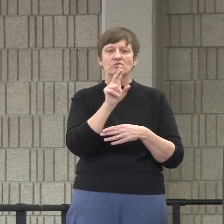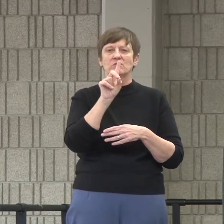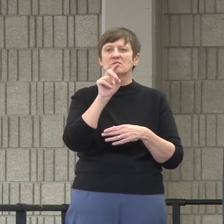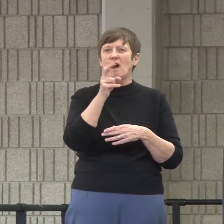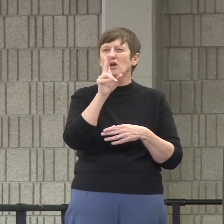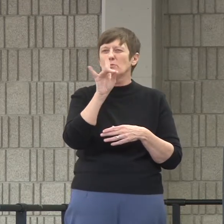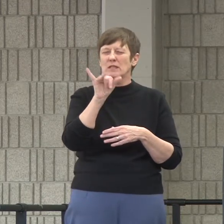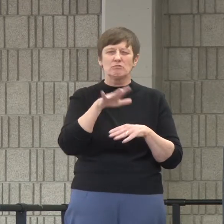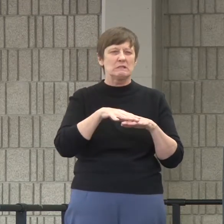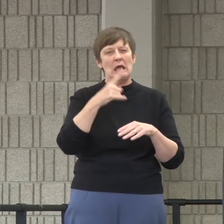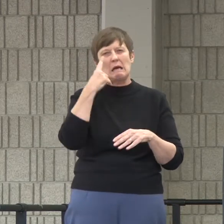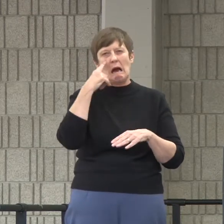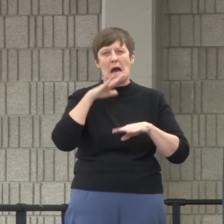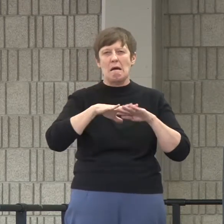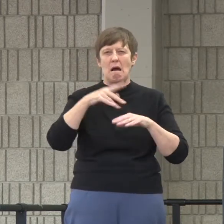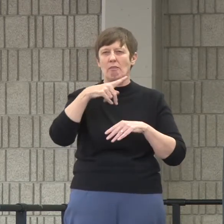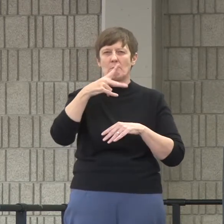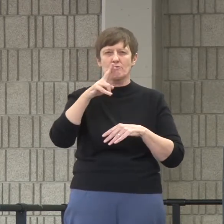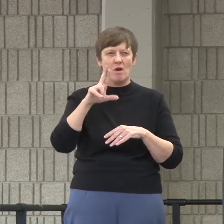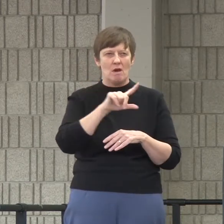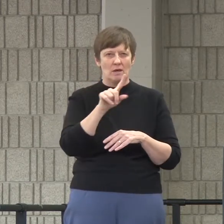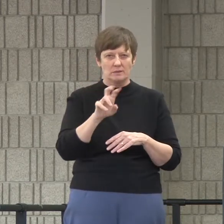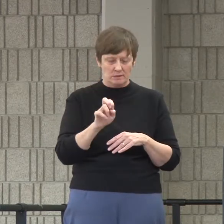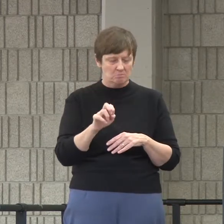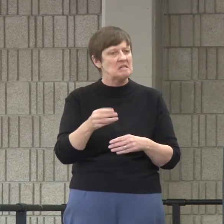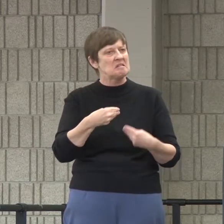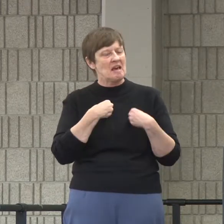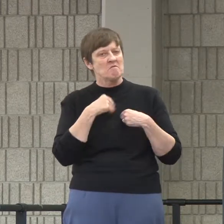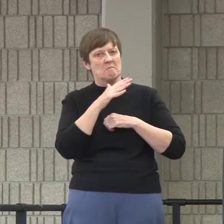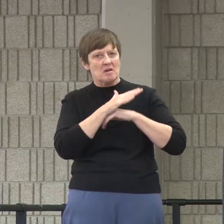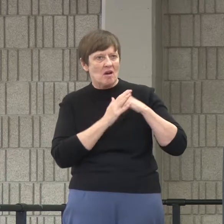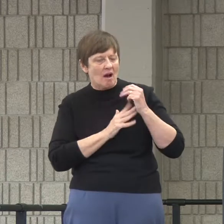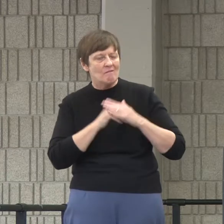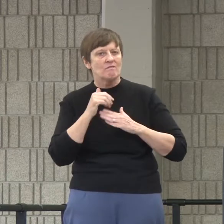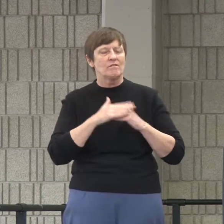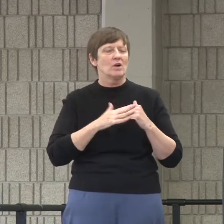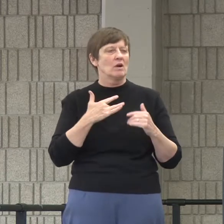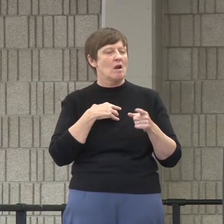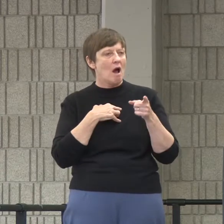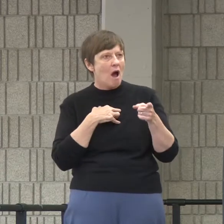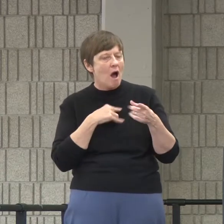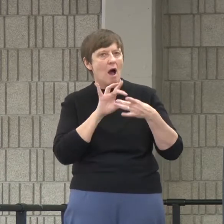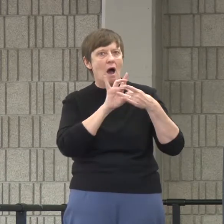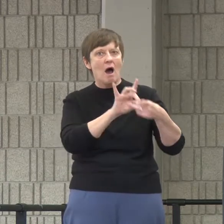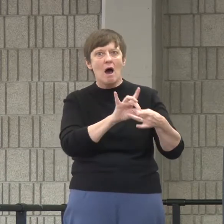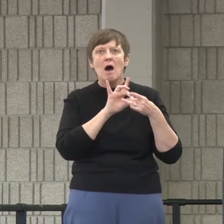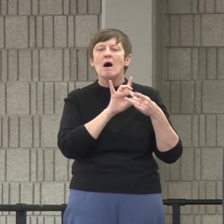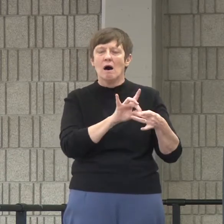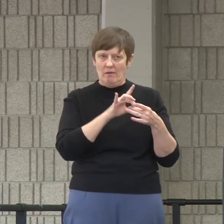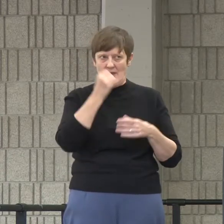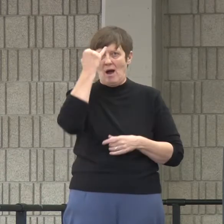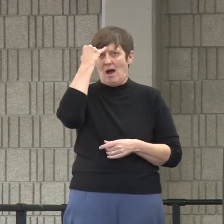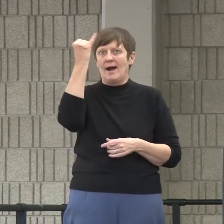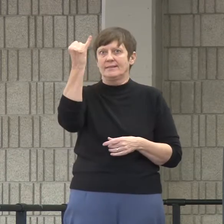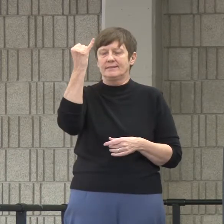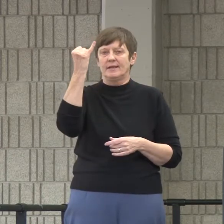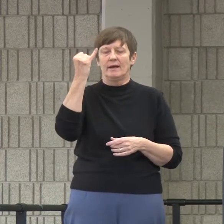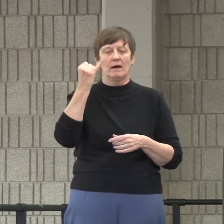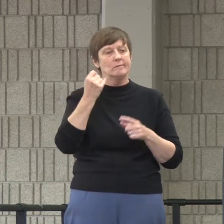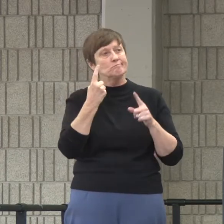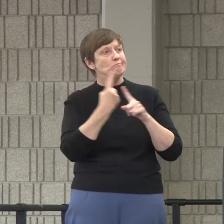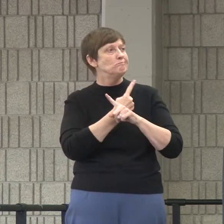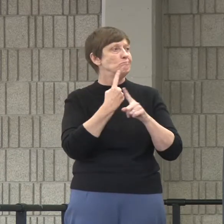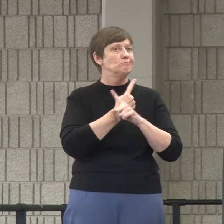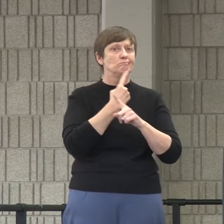Prize. It gave me comfort, and I truly connected with the idea that these ordinary